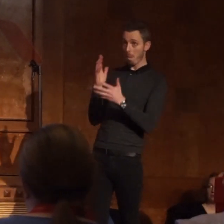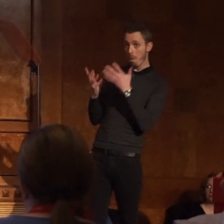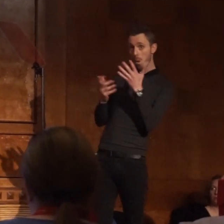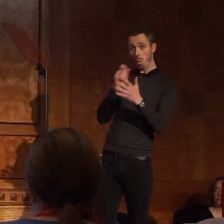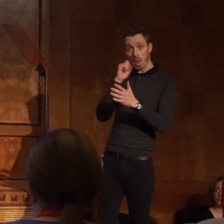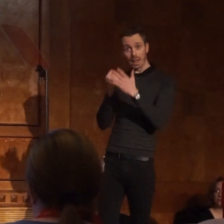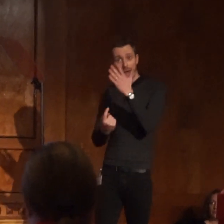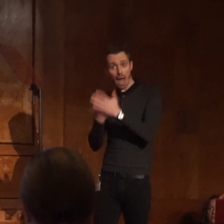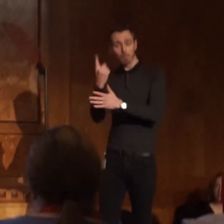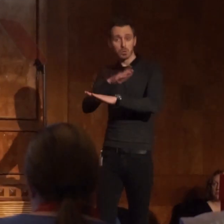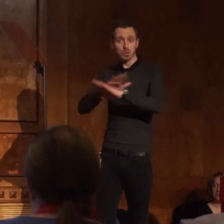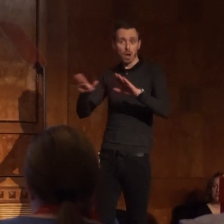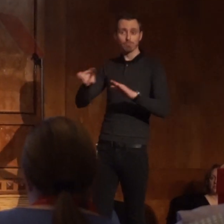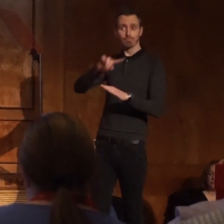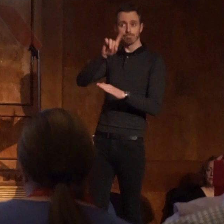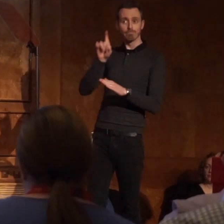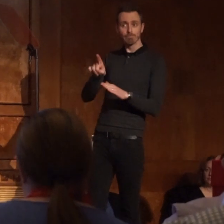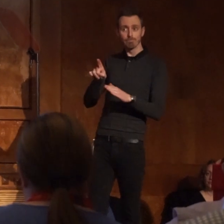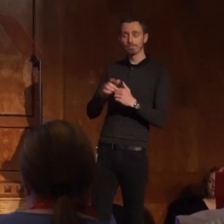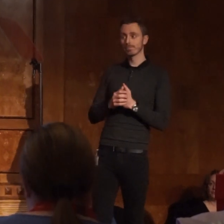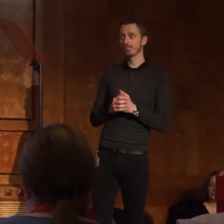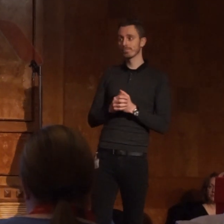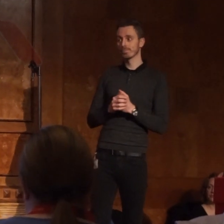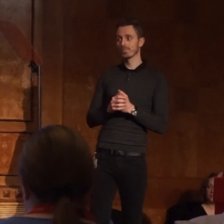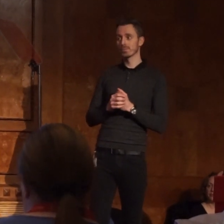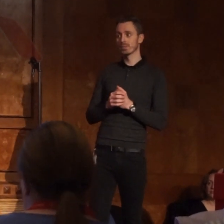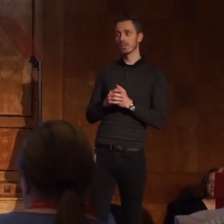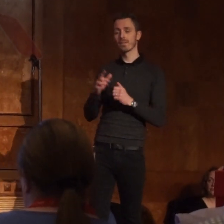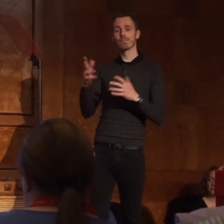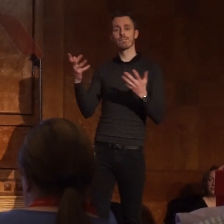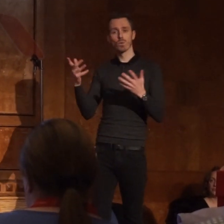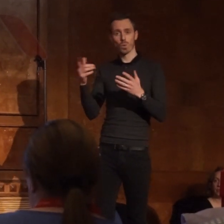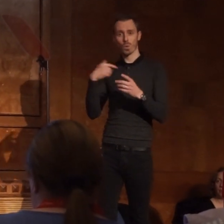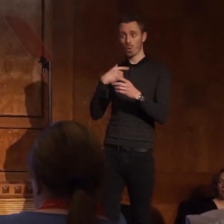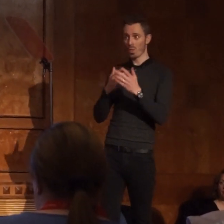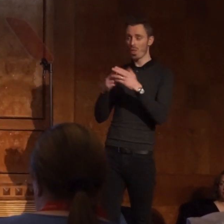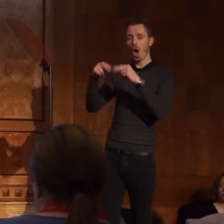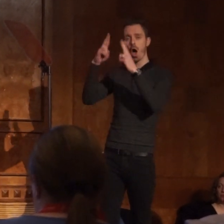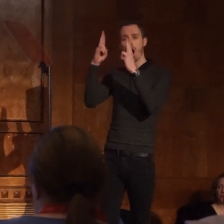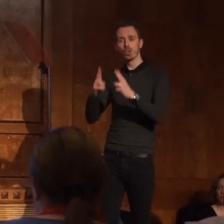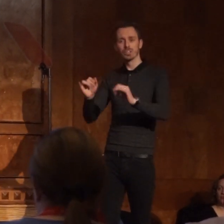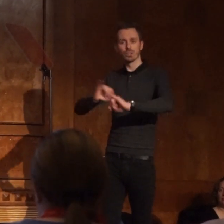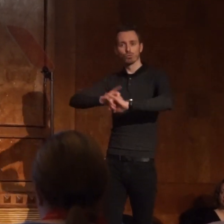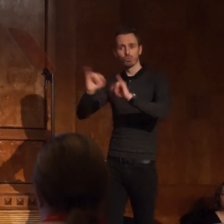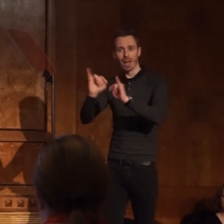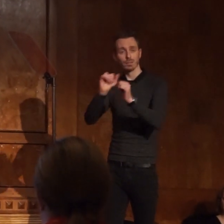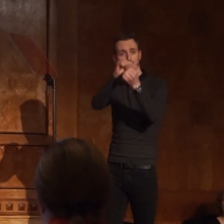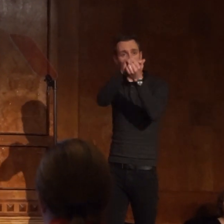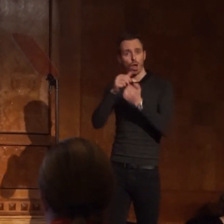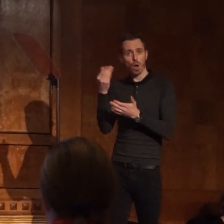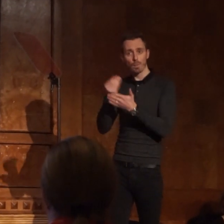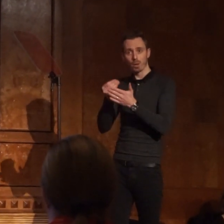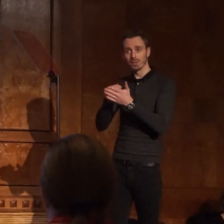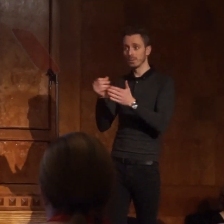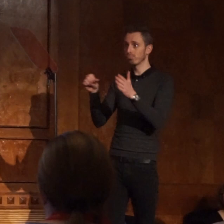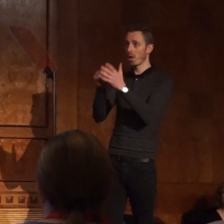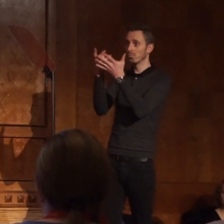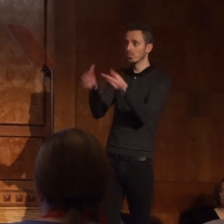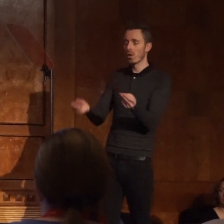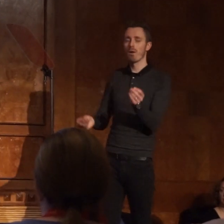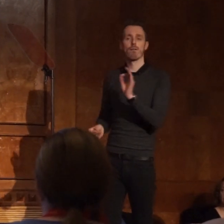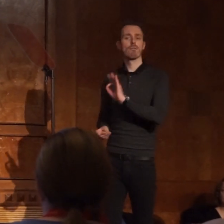another question. And it certainly won't be enough to get us out of the Tory housing crisis. But based on the Tories' record over the